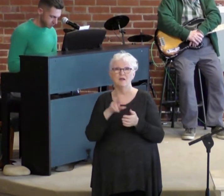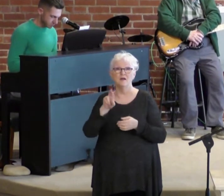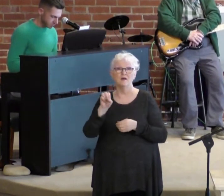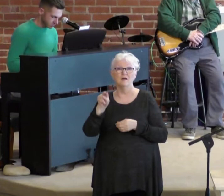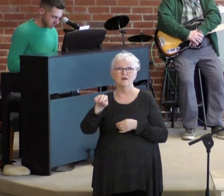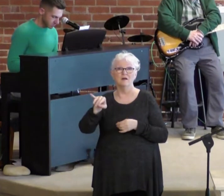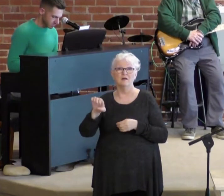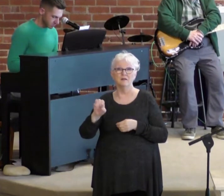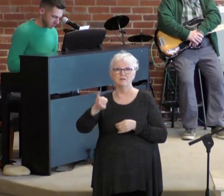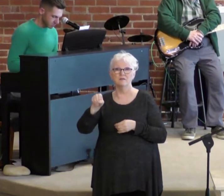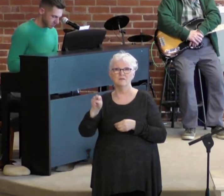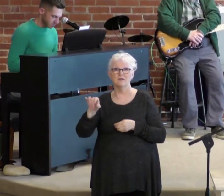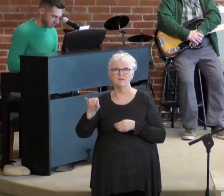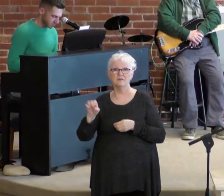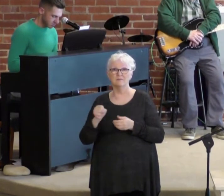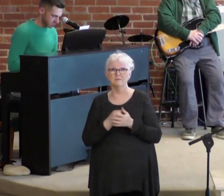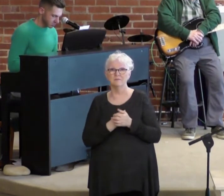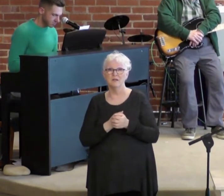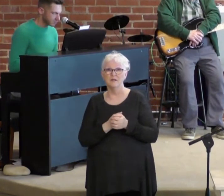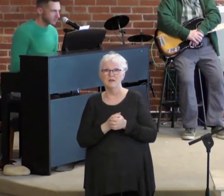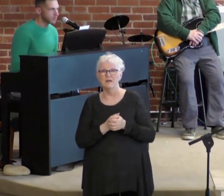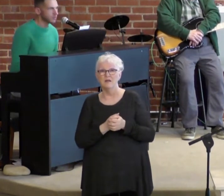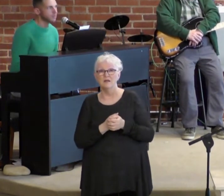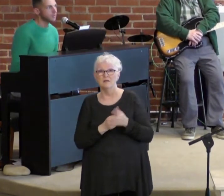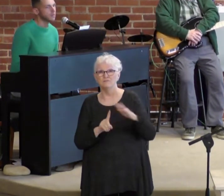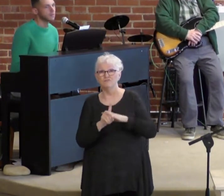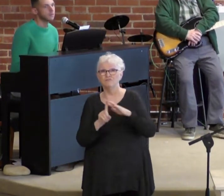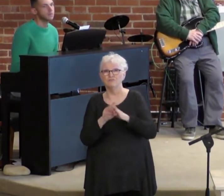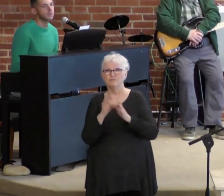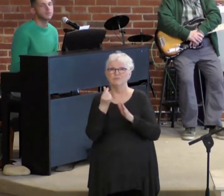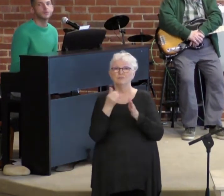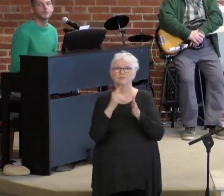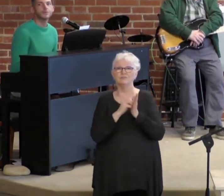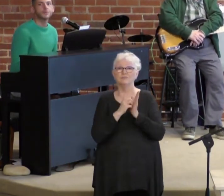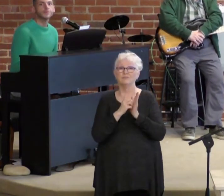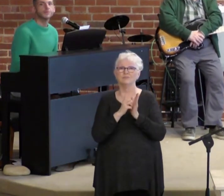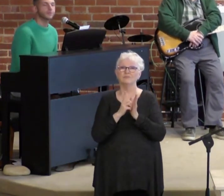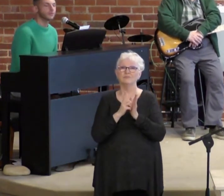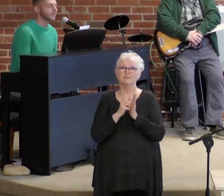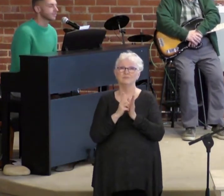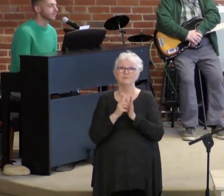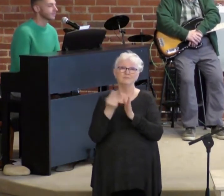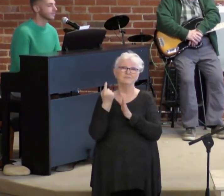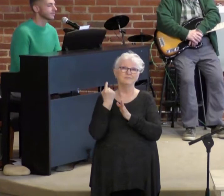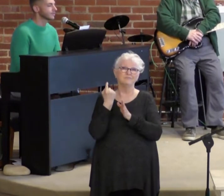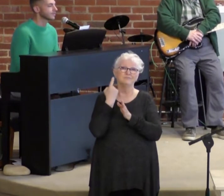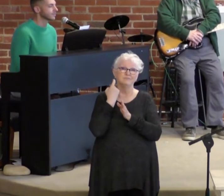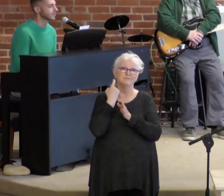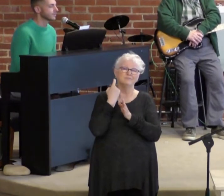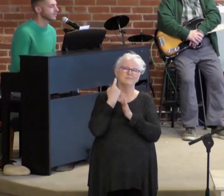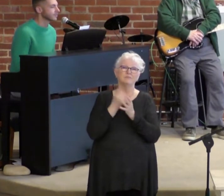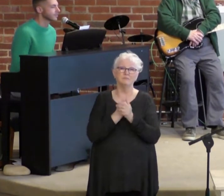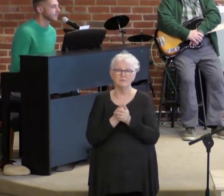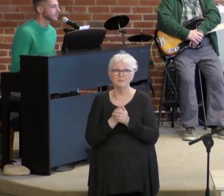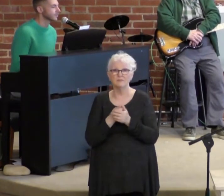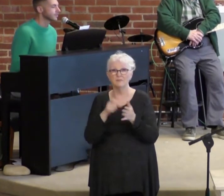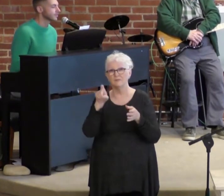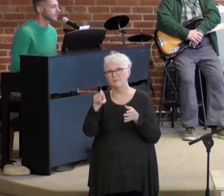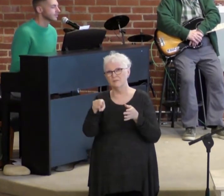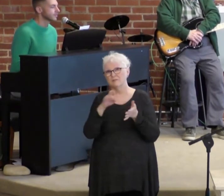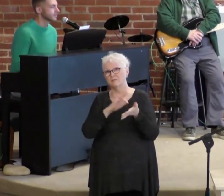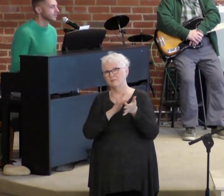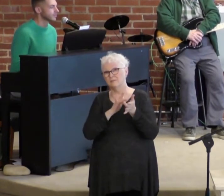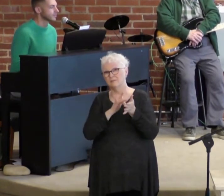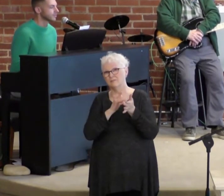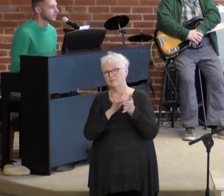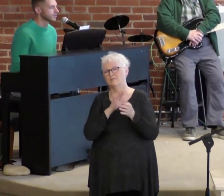ago and needed a prescription filled. And so we continue doing what we do at Shades of Grace when